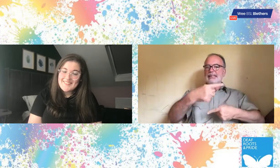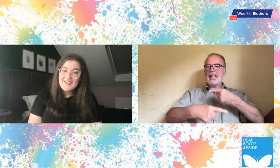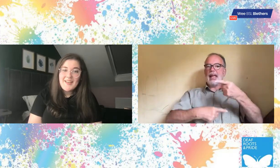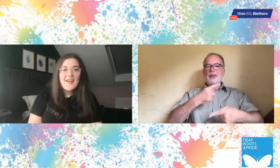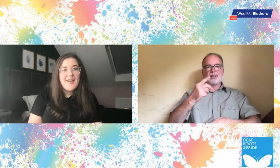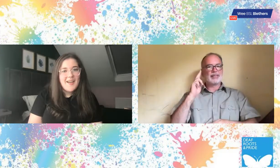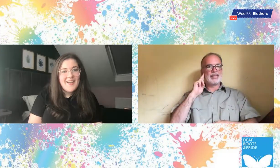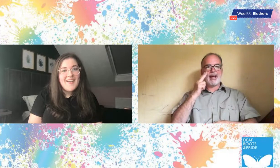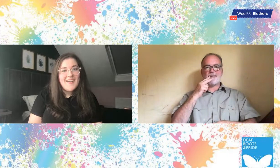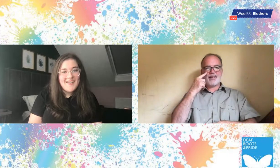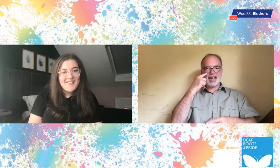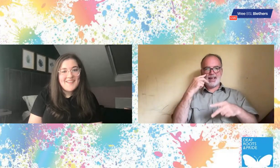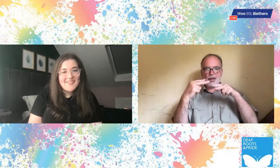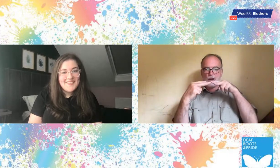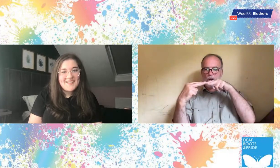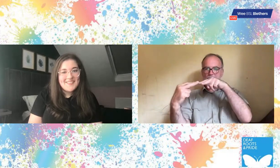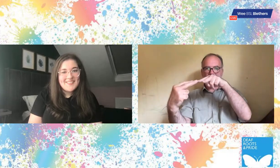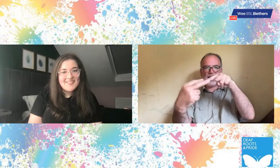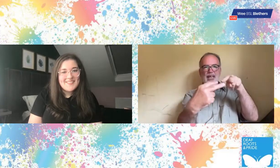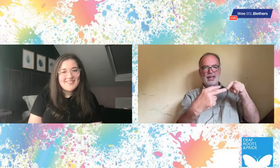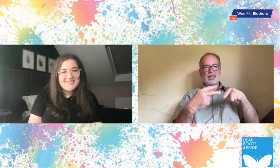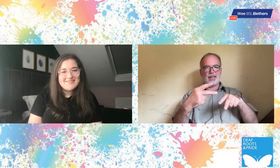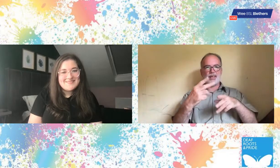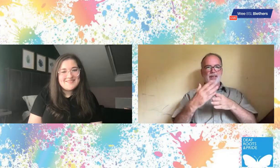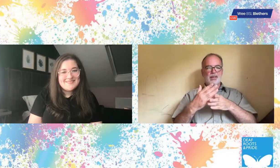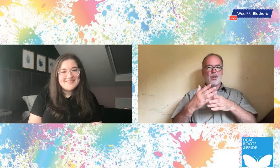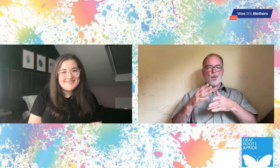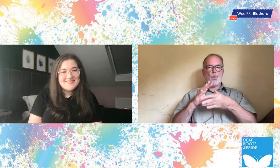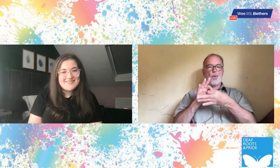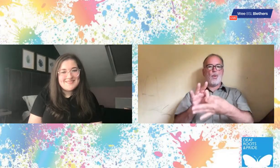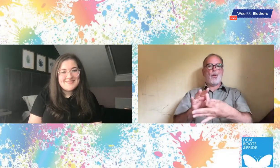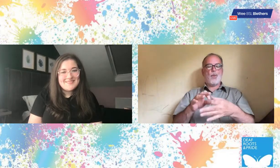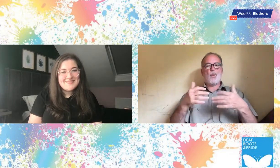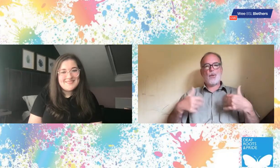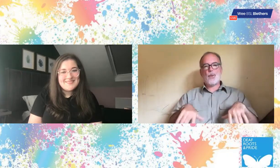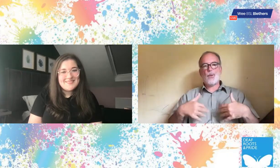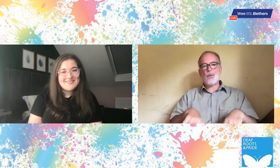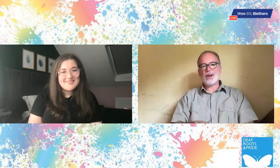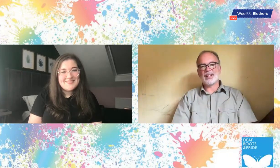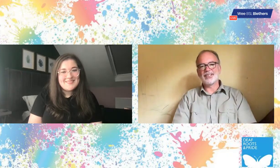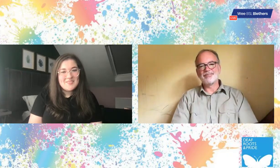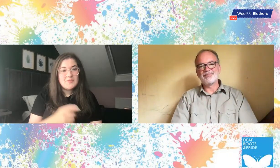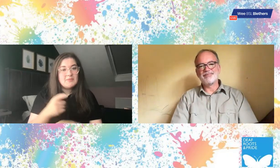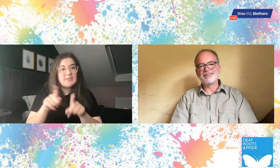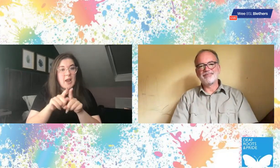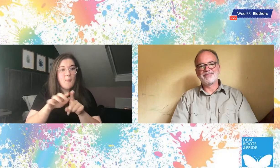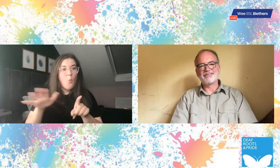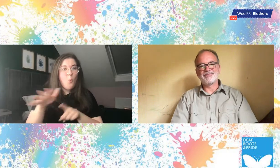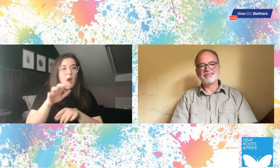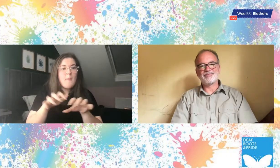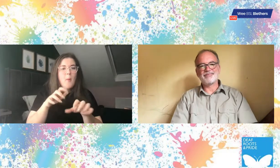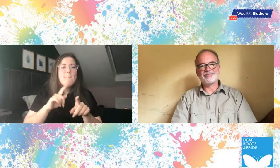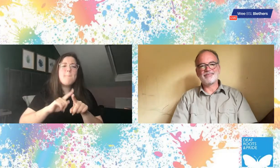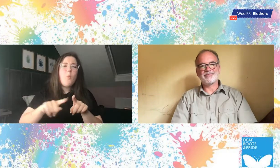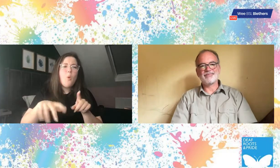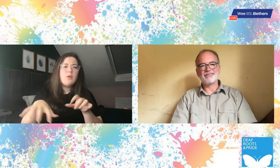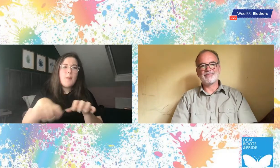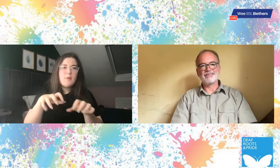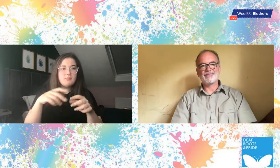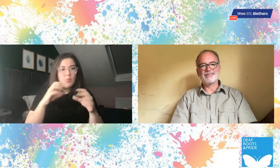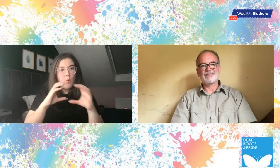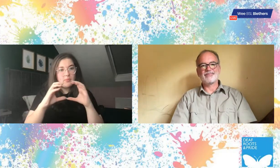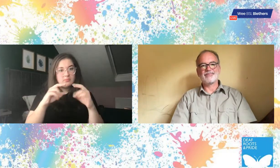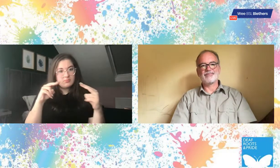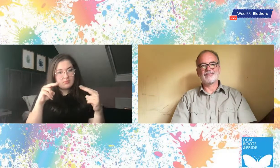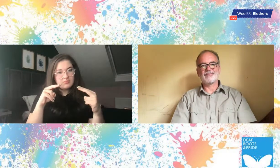than hearing visitors will, who are kind of trying to rely on their ears. I think it's Wow. something about the eye contact with deaf people. It's a stronger